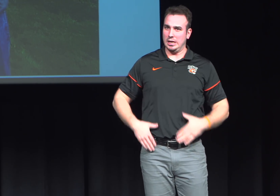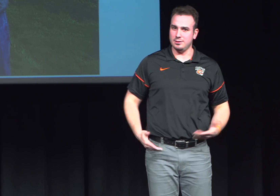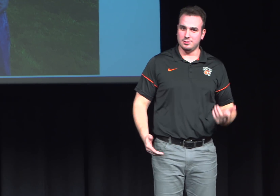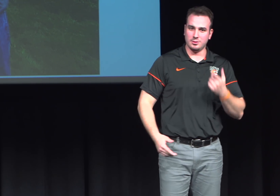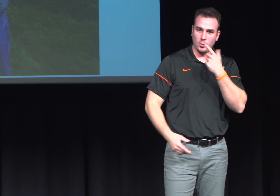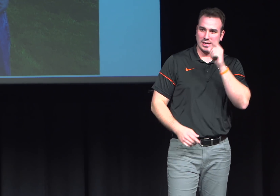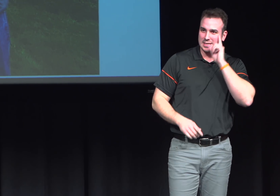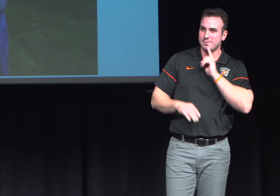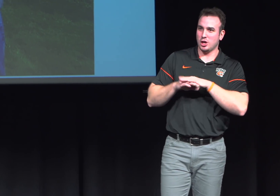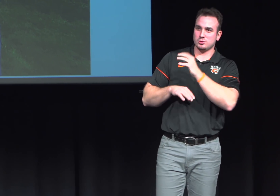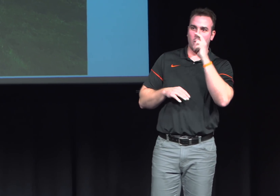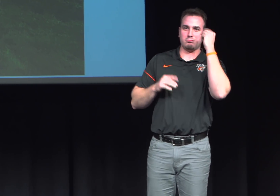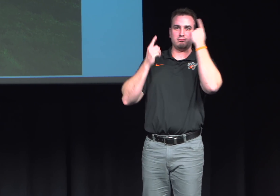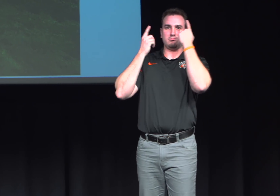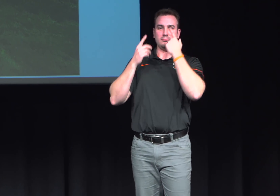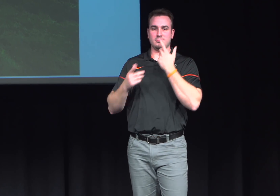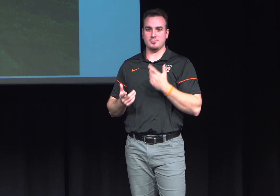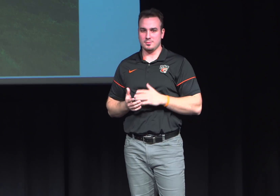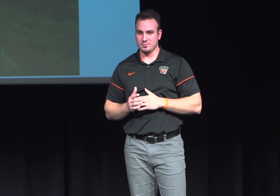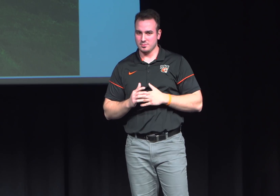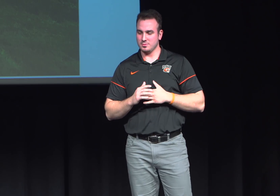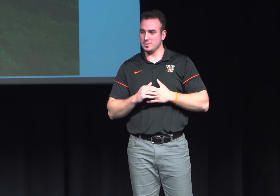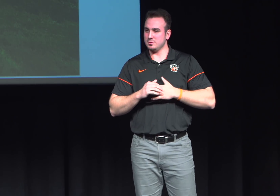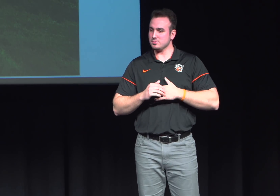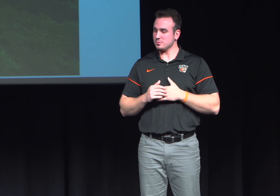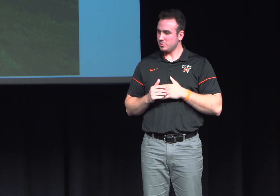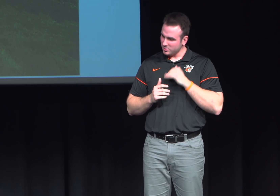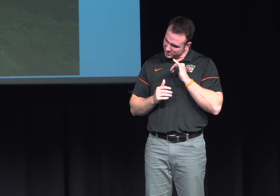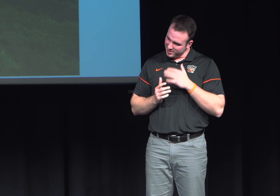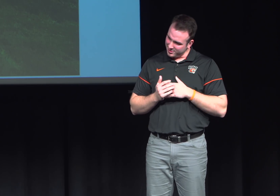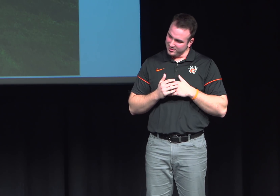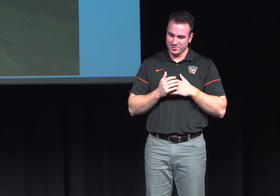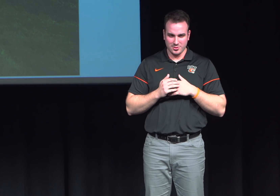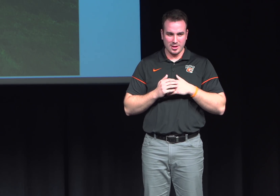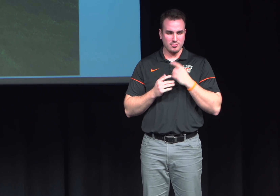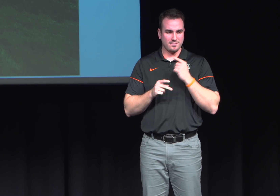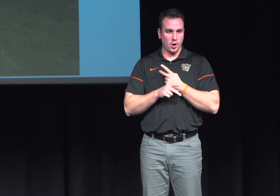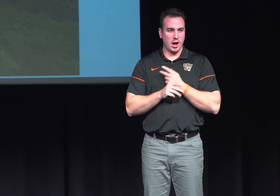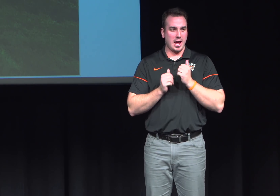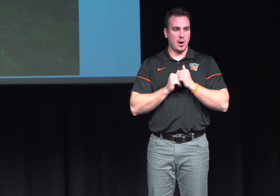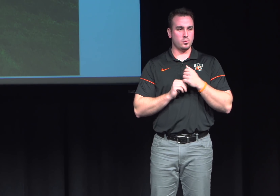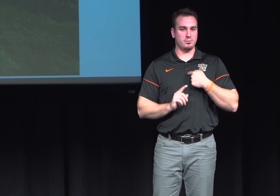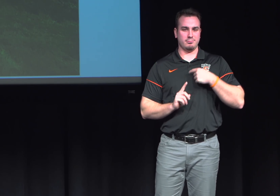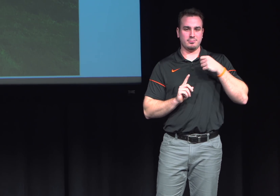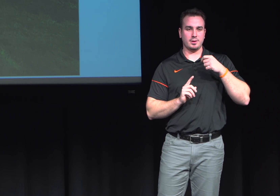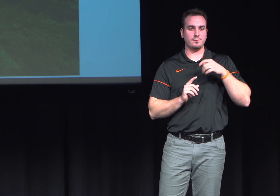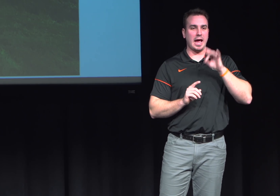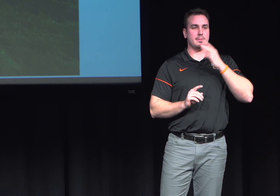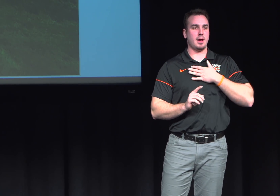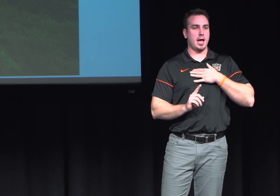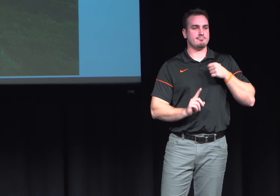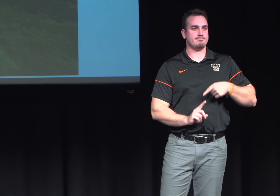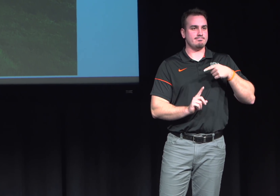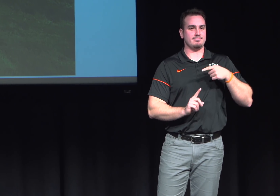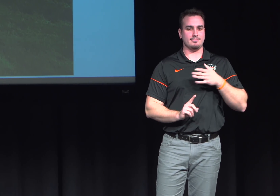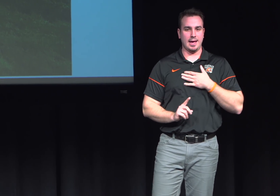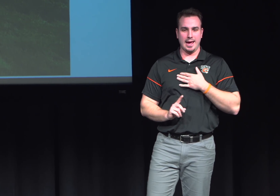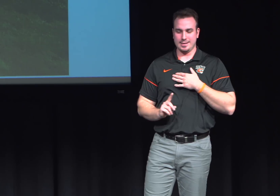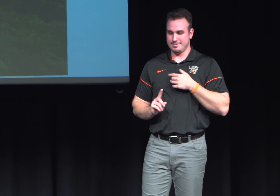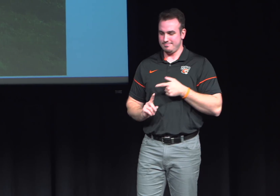his own body and thoughts. So, that got me thinking. I was like, how can I find a way